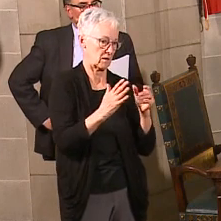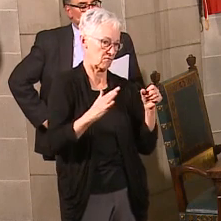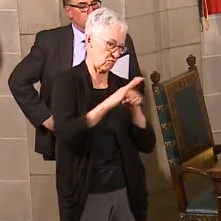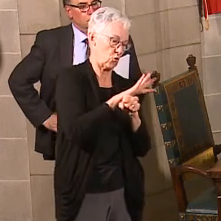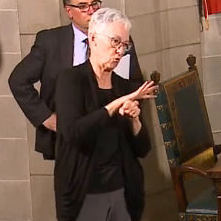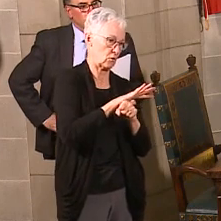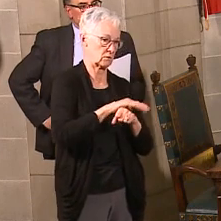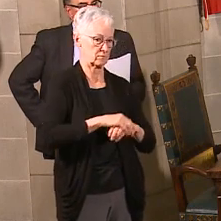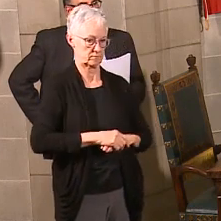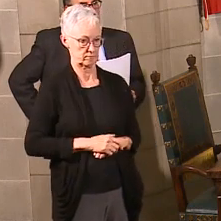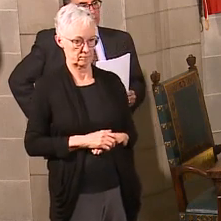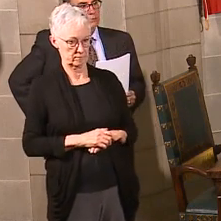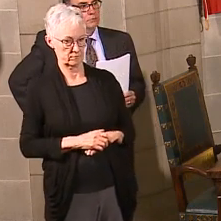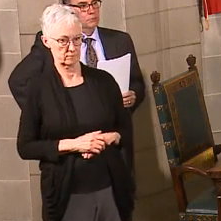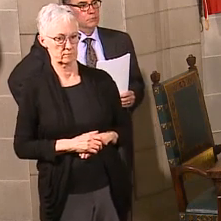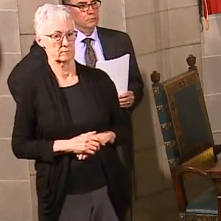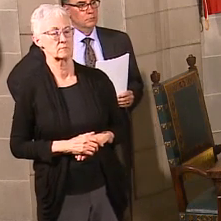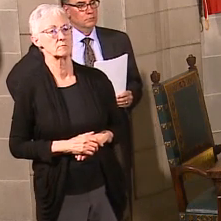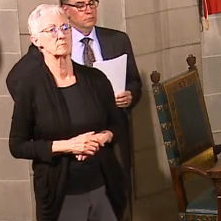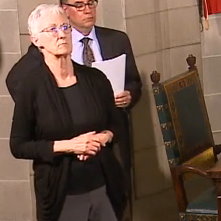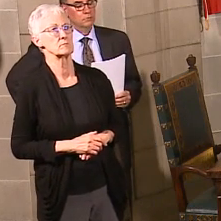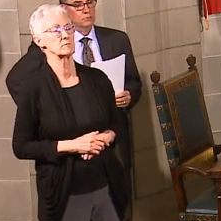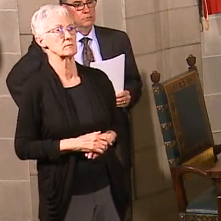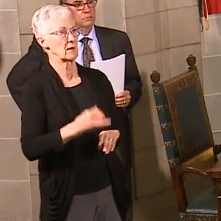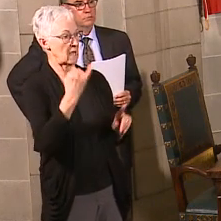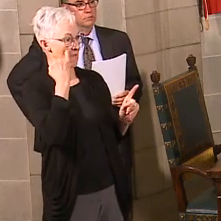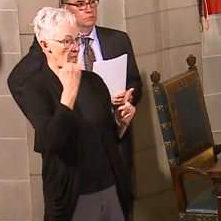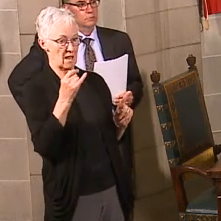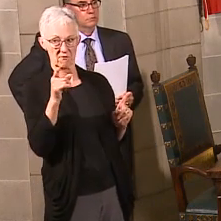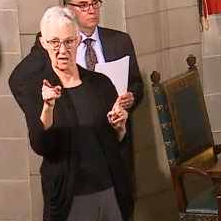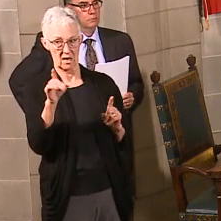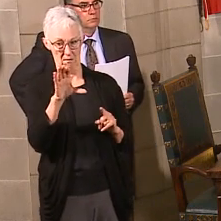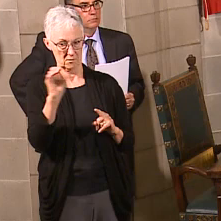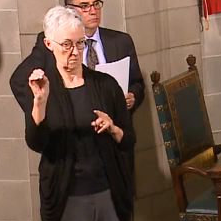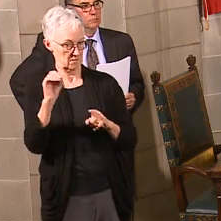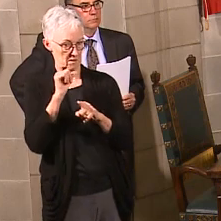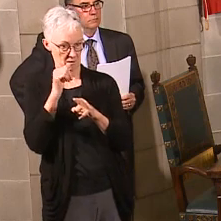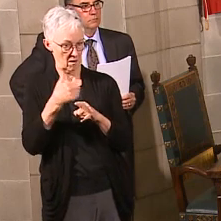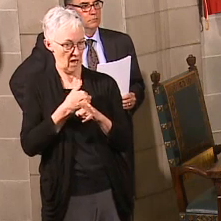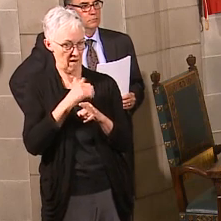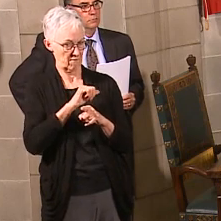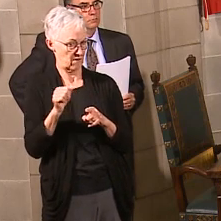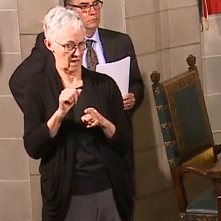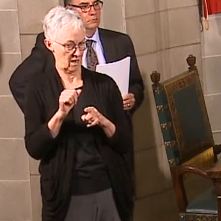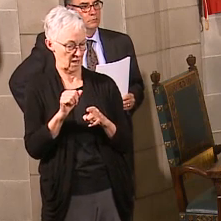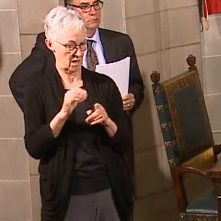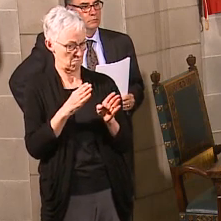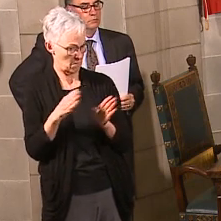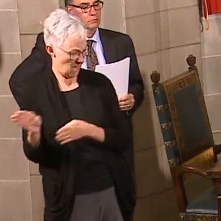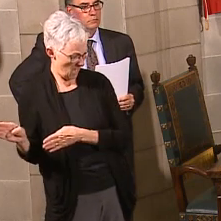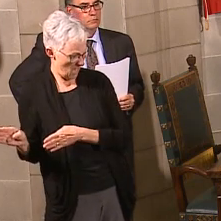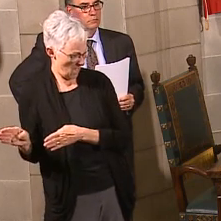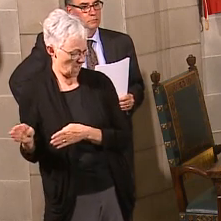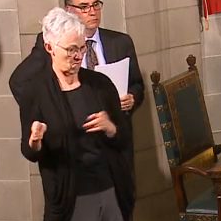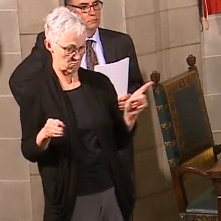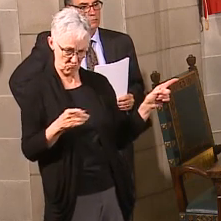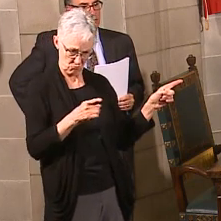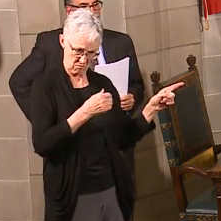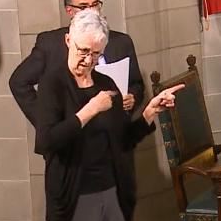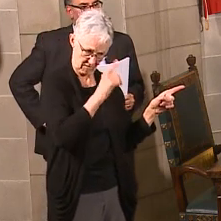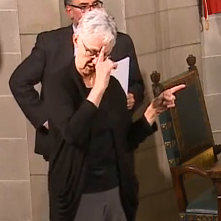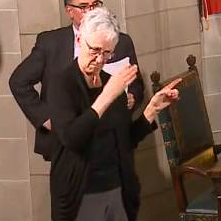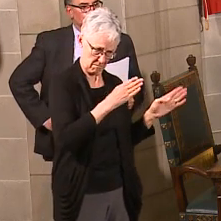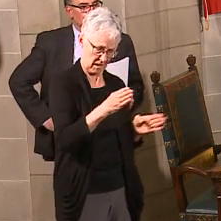even if a plan doesn't have such provisions, has the governor considered taking additional emergency measures Now both Hall and Dawson County have emerged